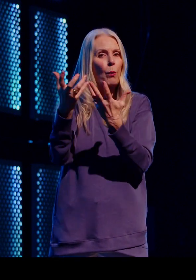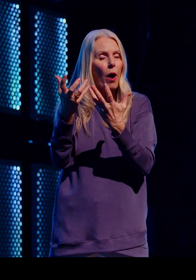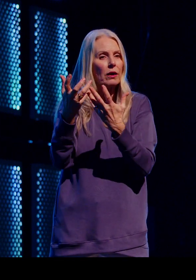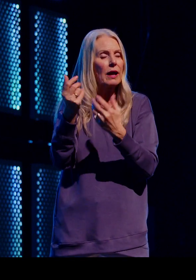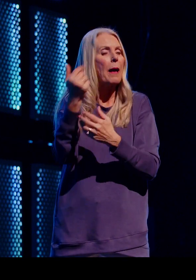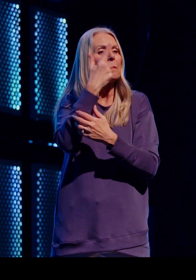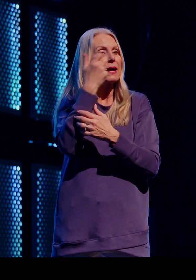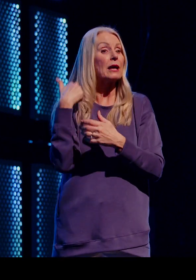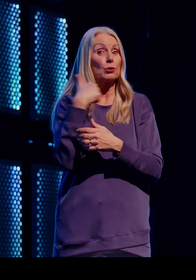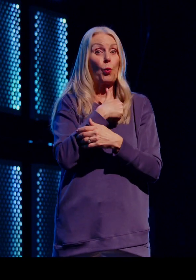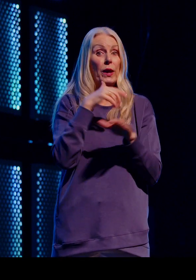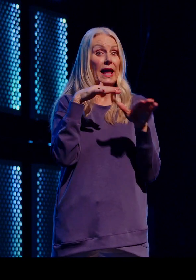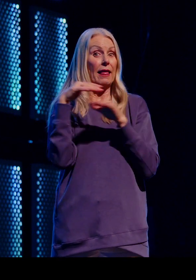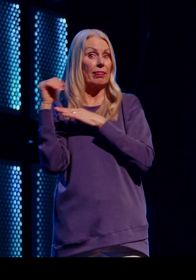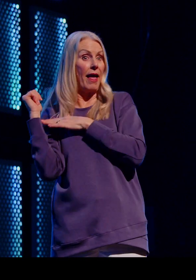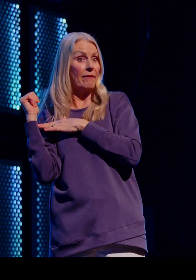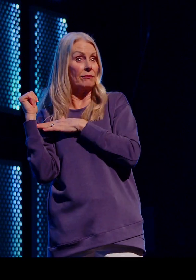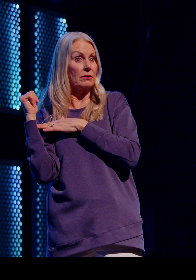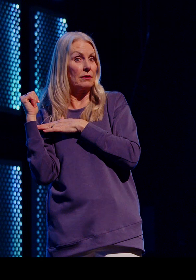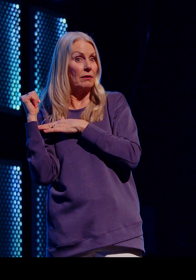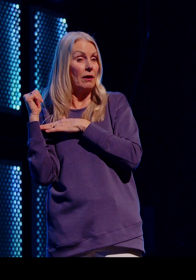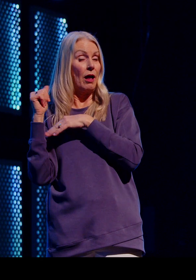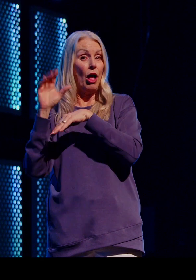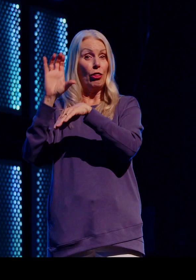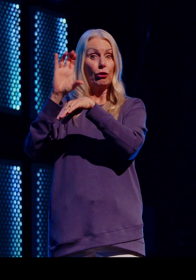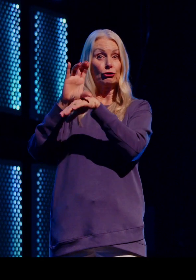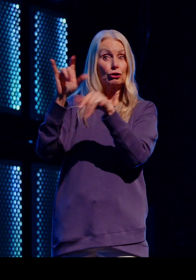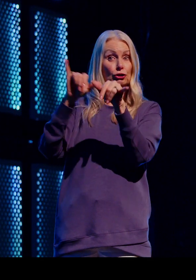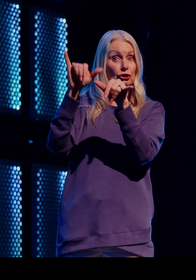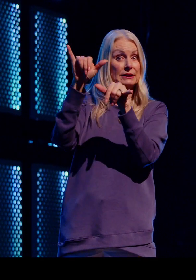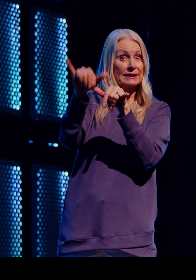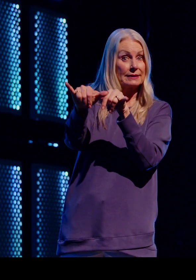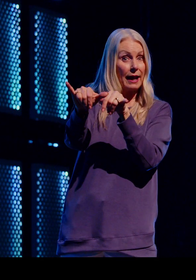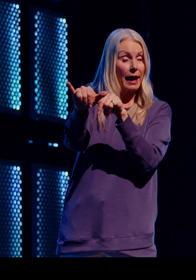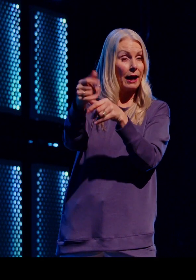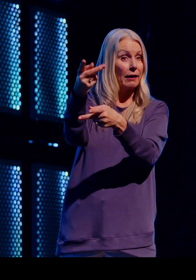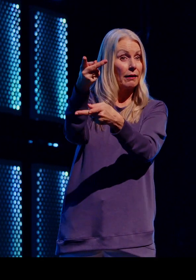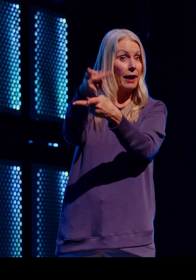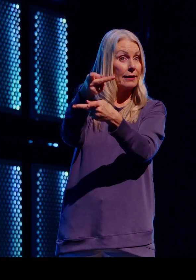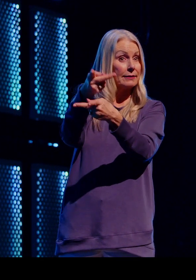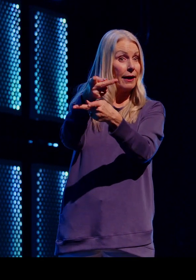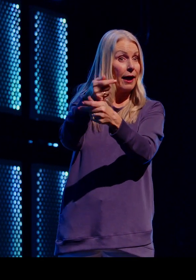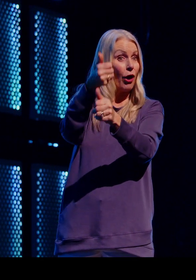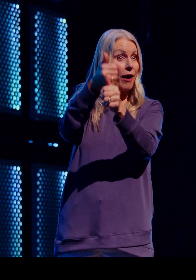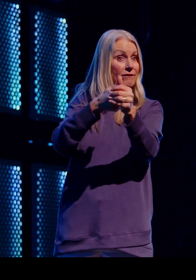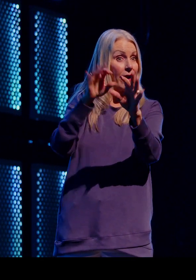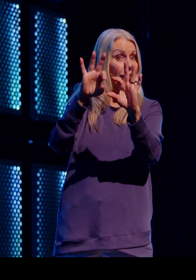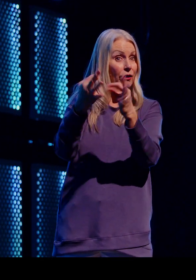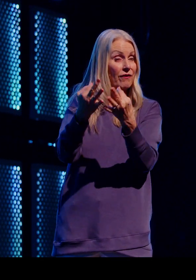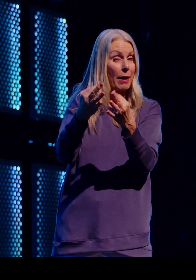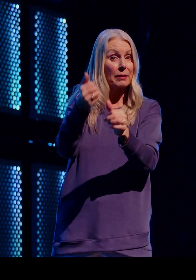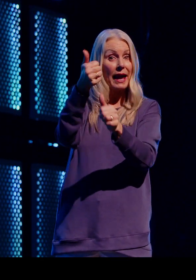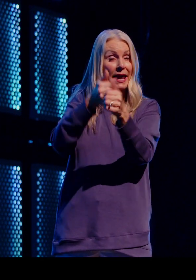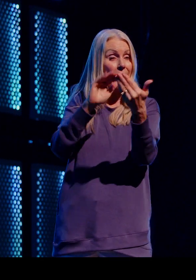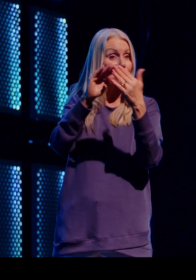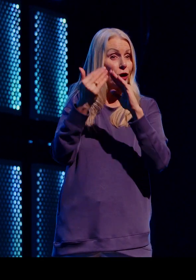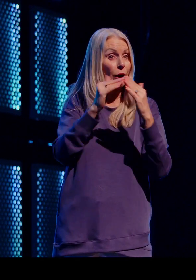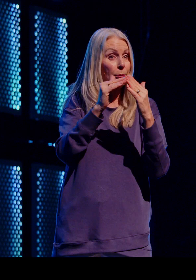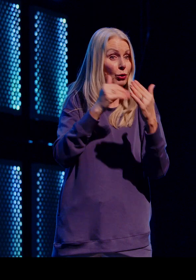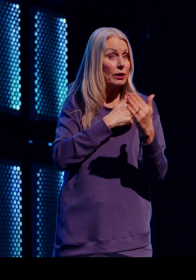had to leave, and those churches stayed to care for every family and every community